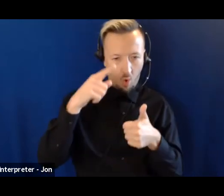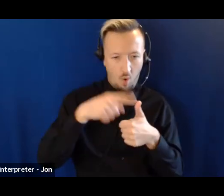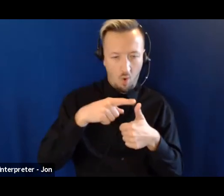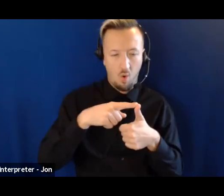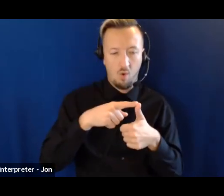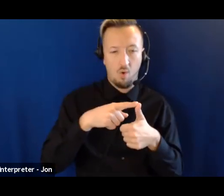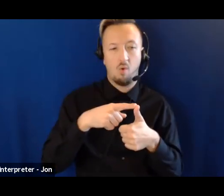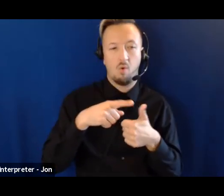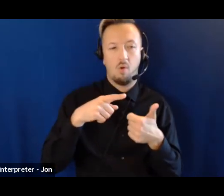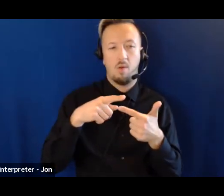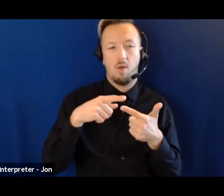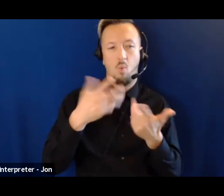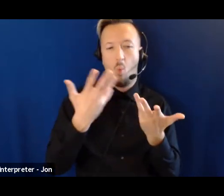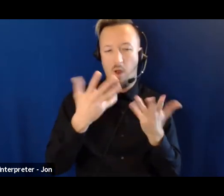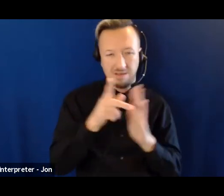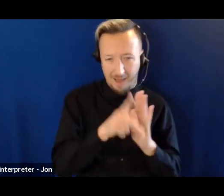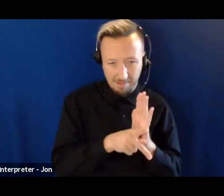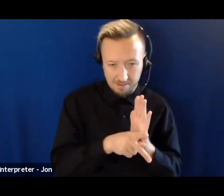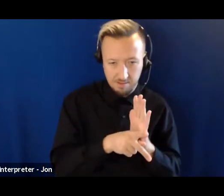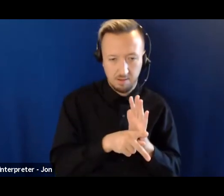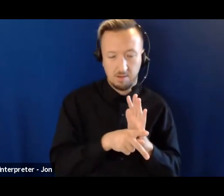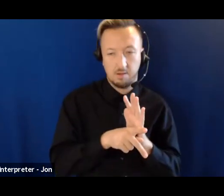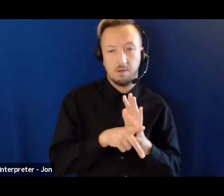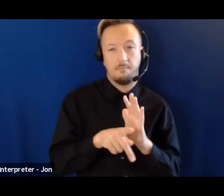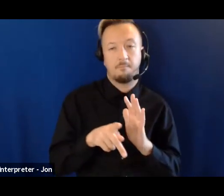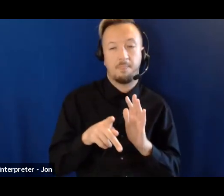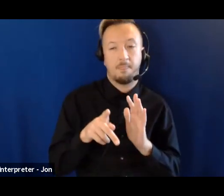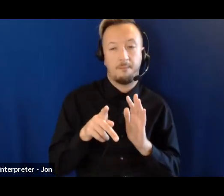need to have in your policies, what you need to have